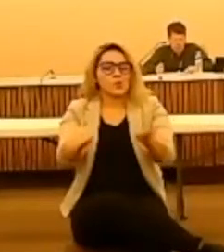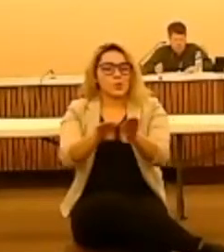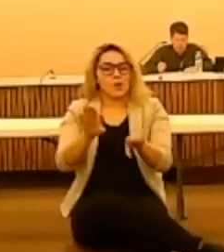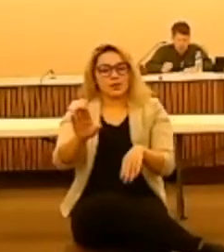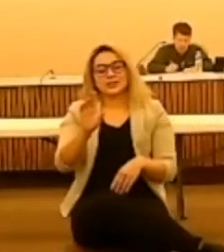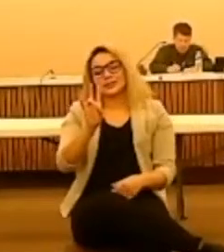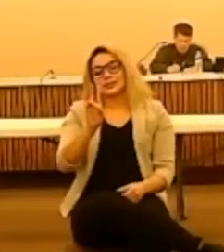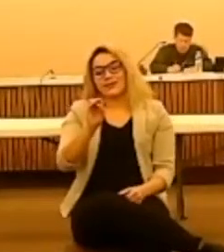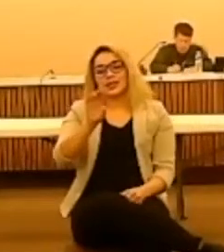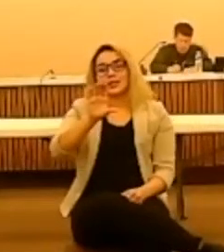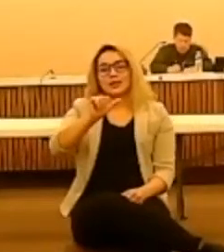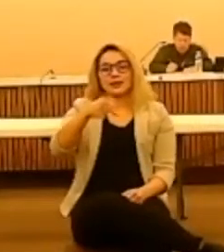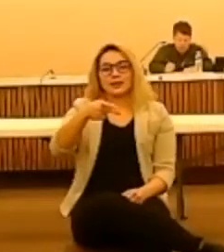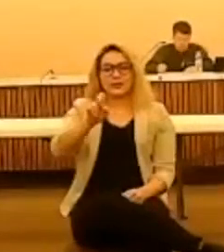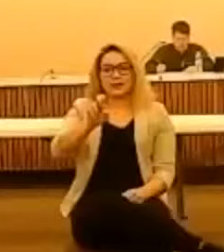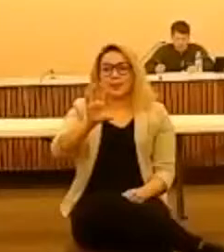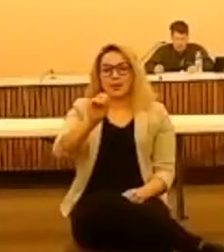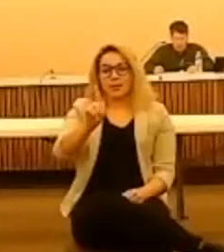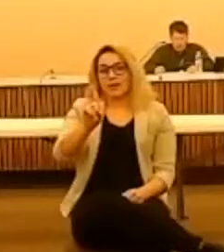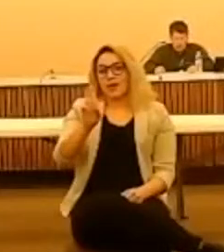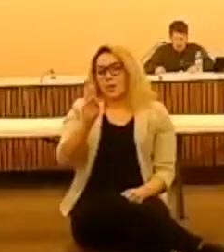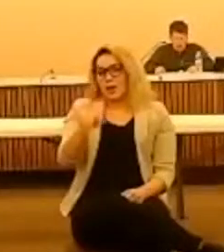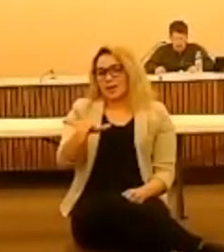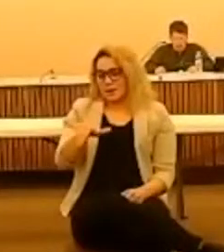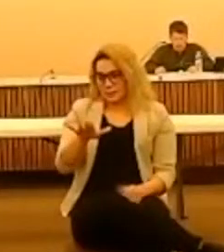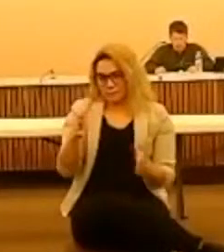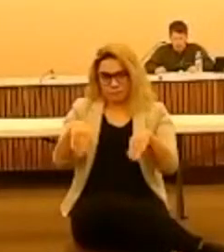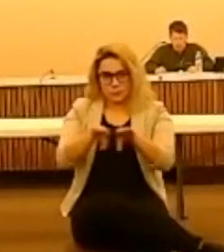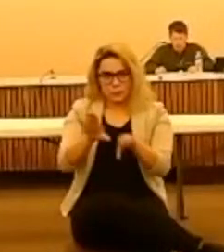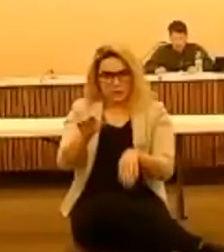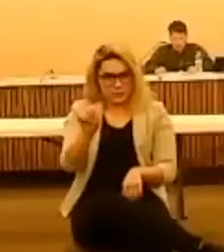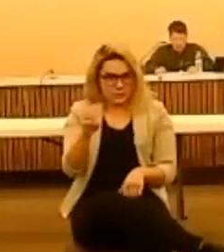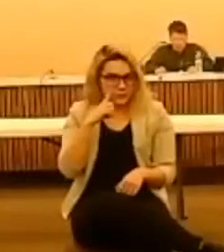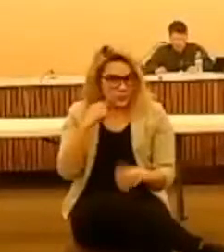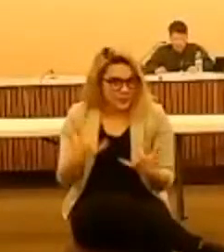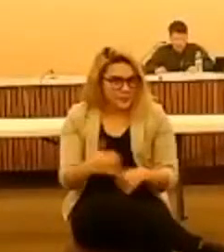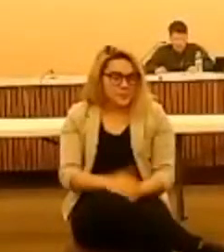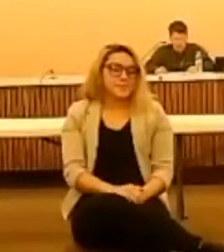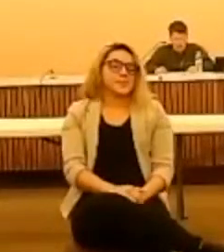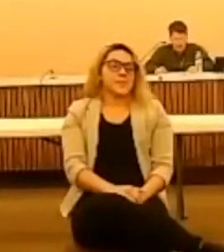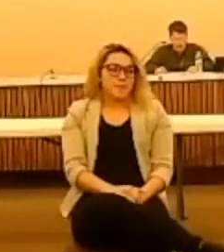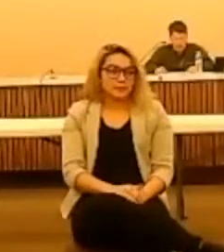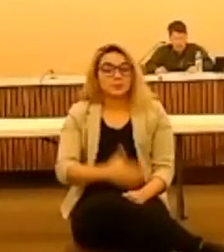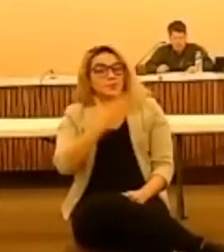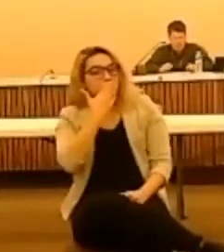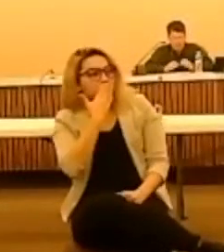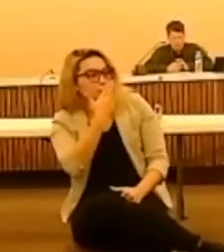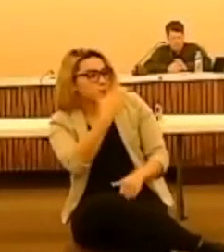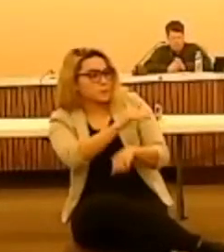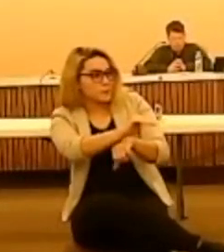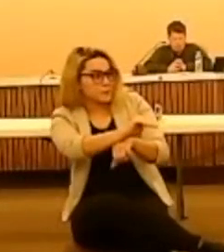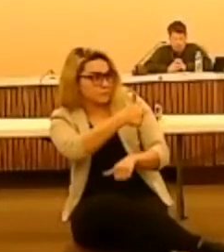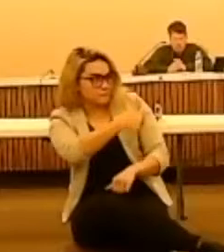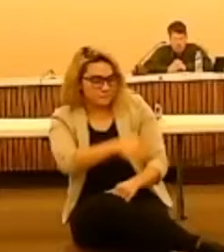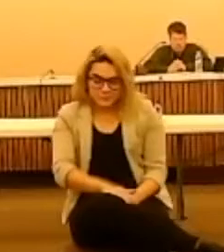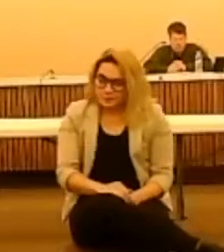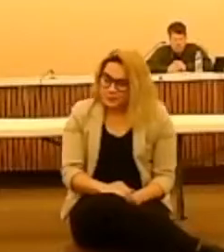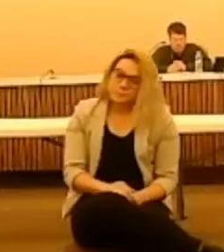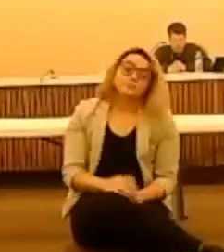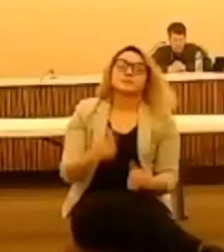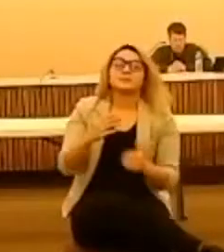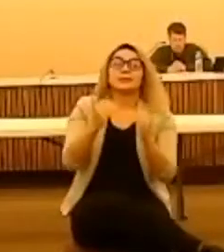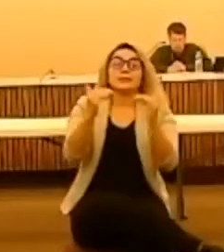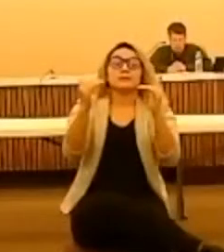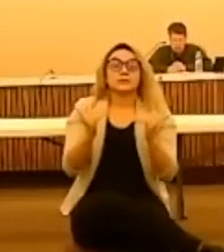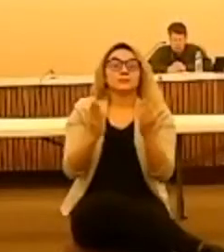Way endangering tree. Thank you. Have a good evening, sir. You too. Next up, we have a proposed local law to